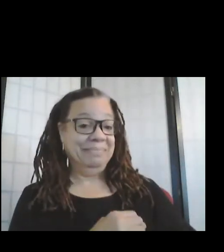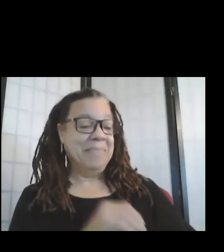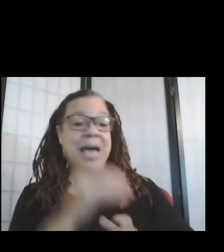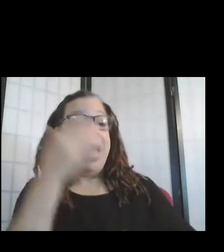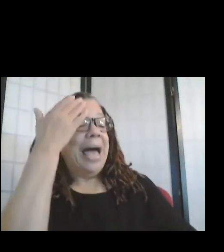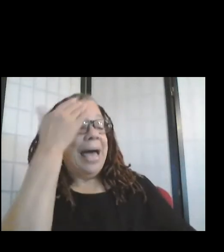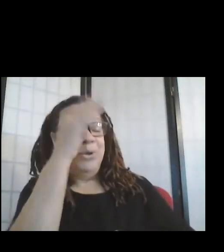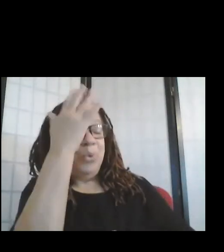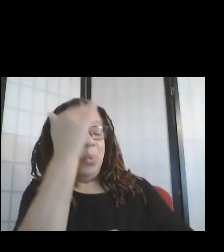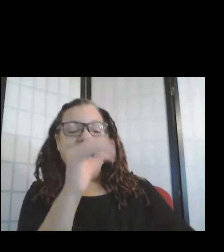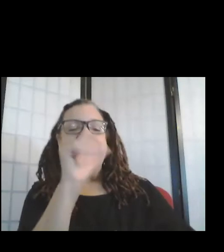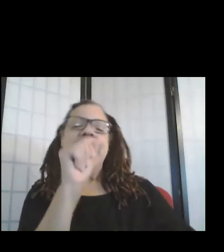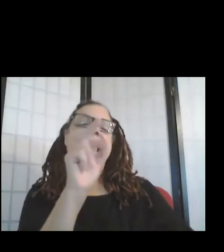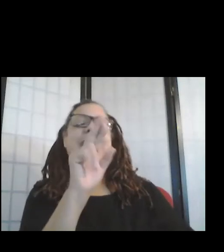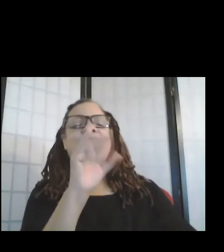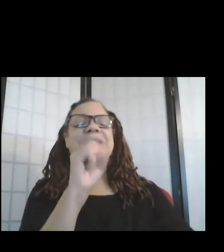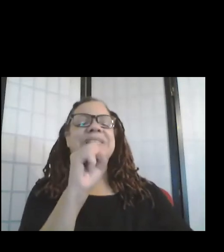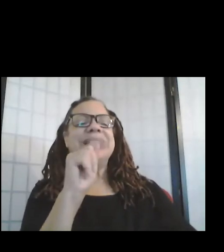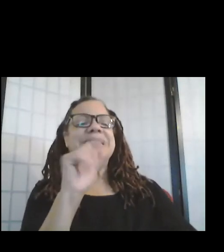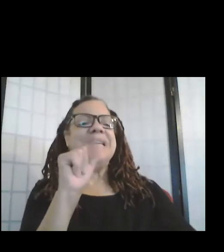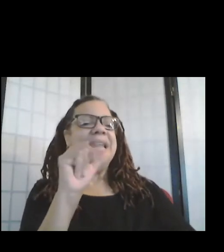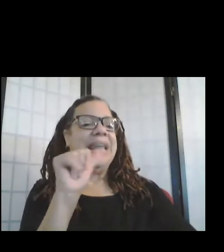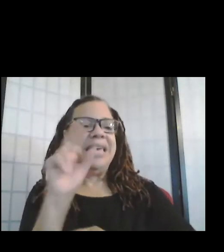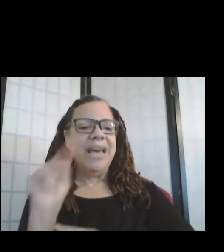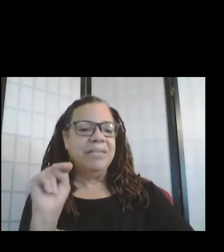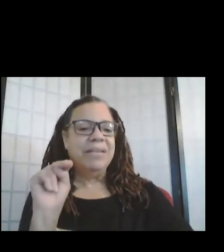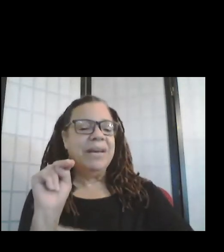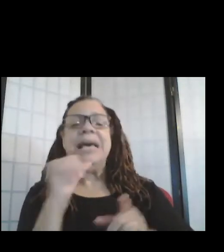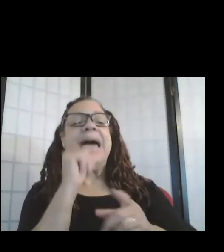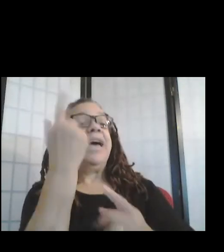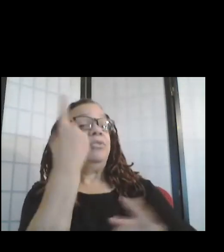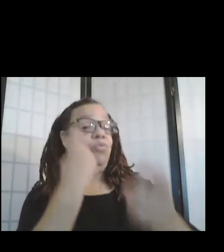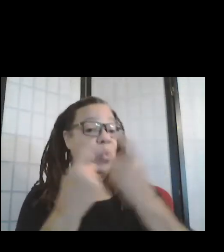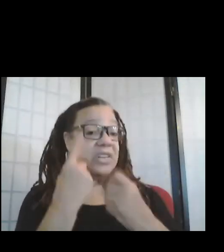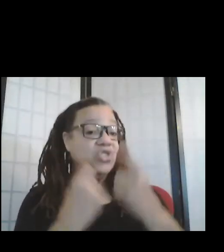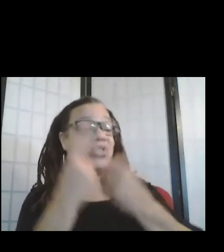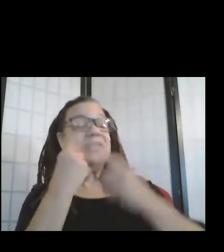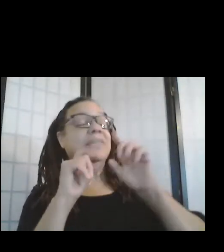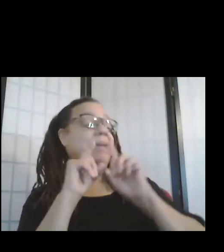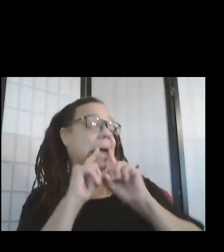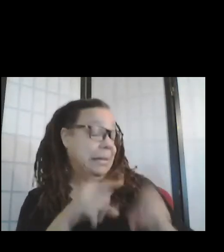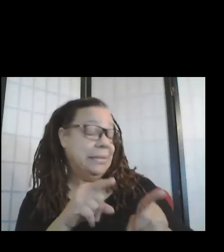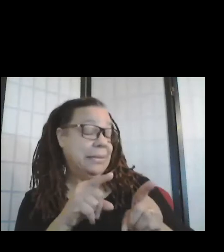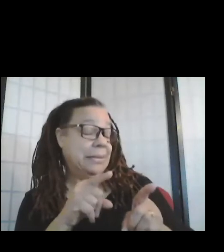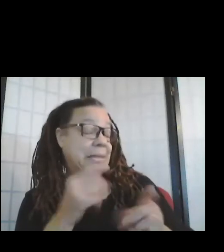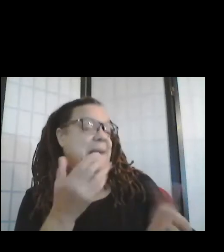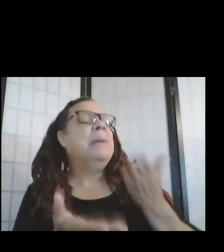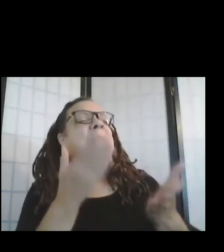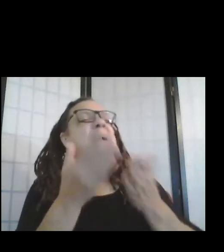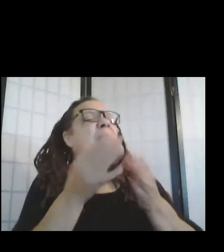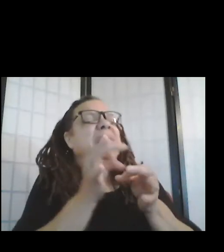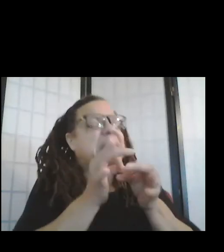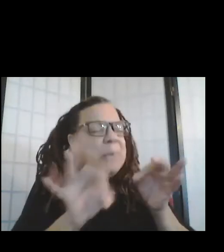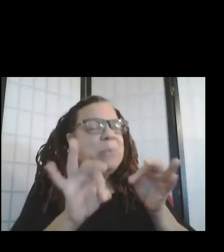why Aristotelian. Socratic was beyond me, all questions and answers. And maybe Platonic made it seem